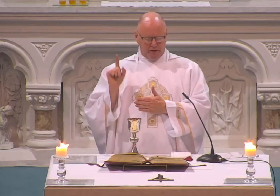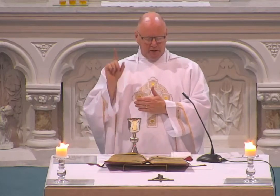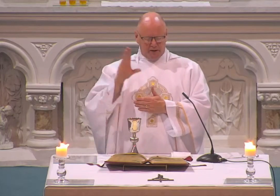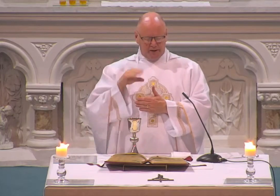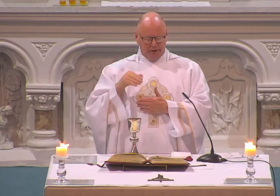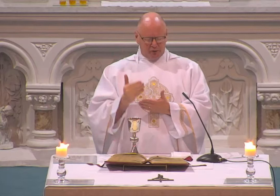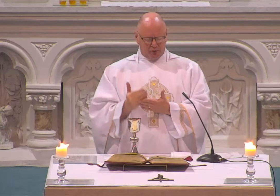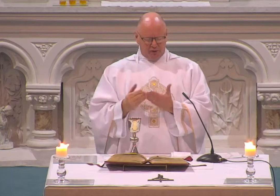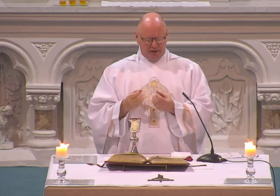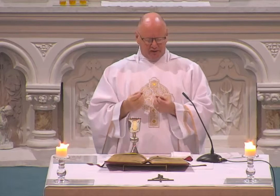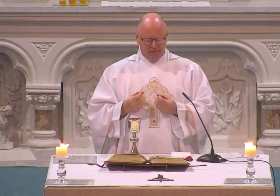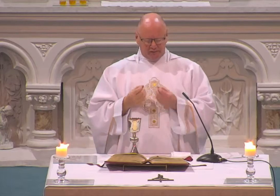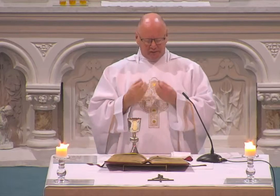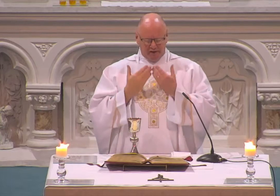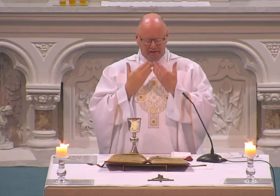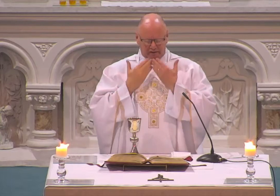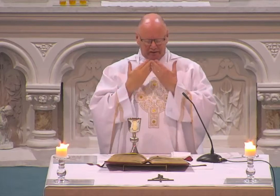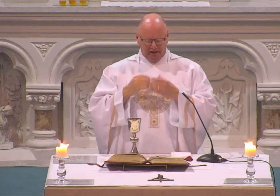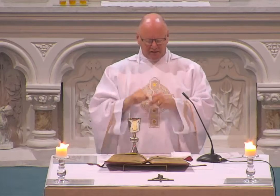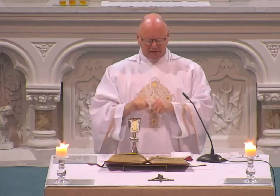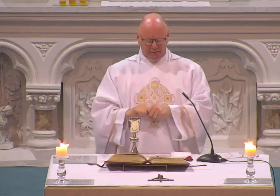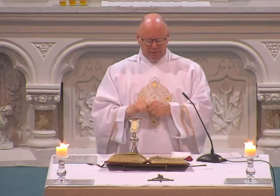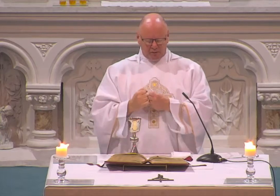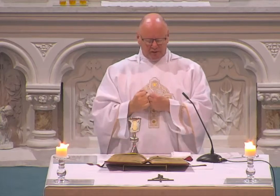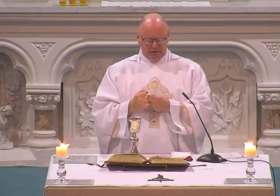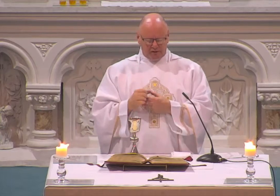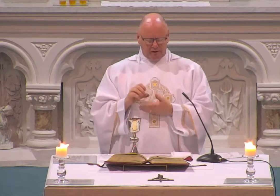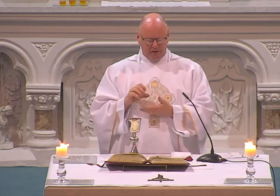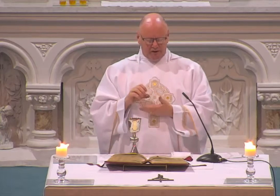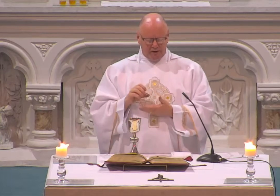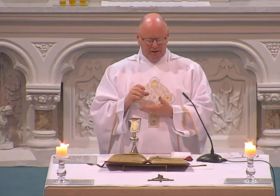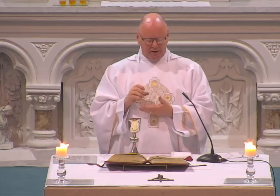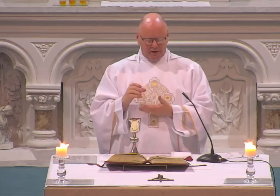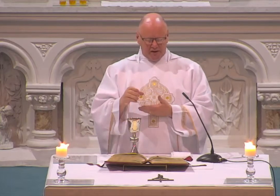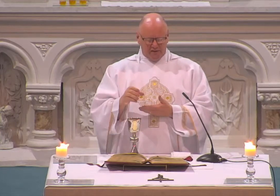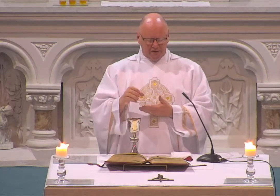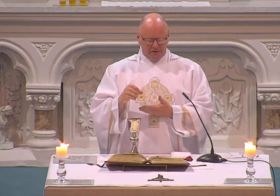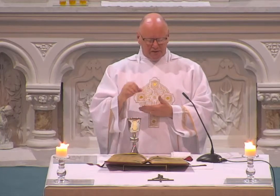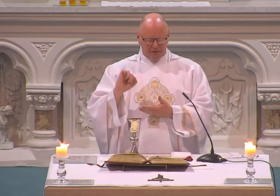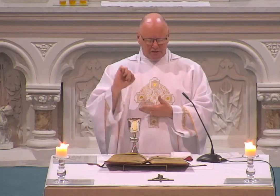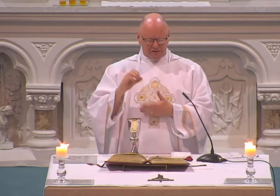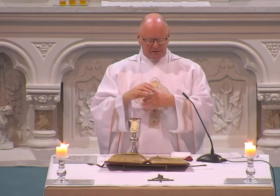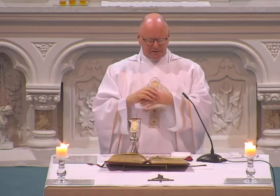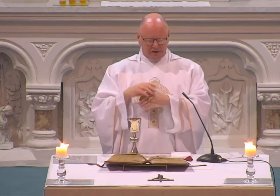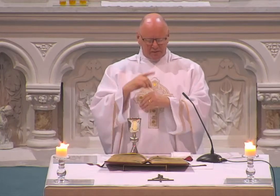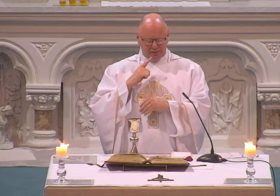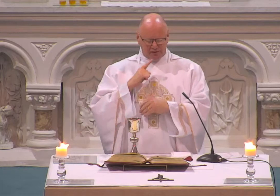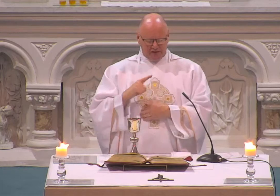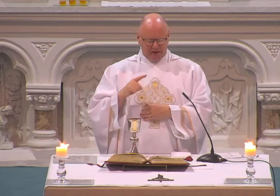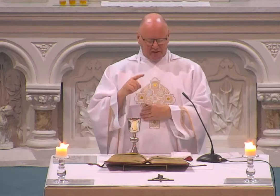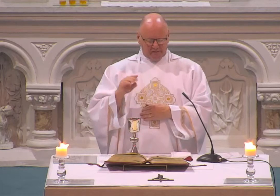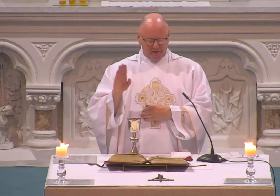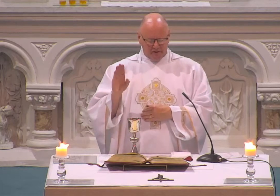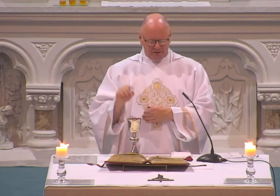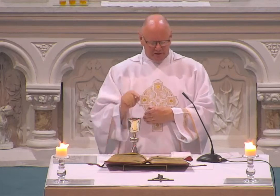he took bread, and giving thanks, broke it, gave it to his disciples, saying, Take